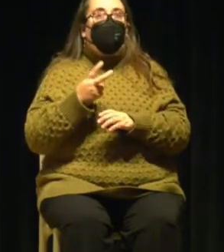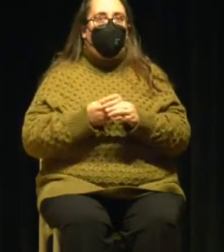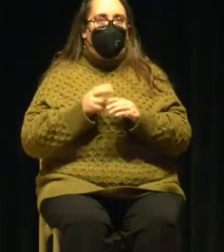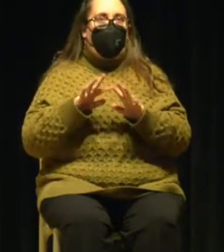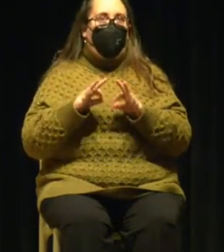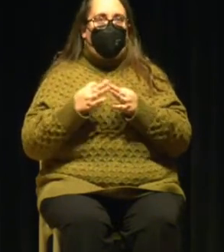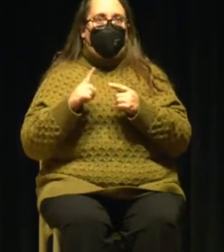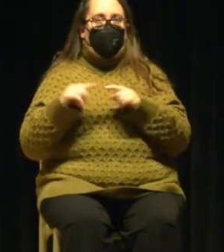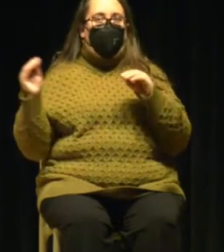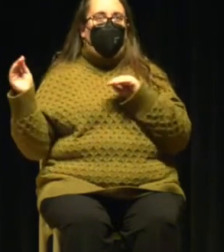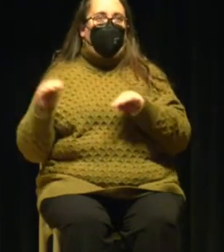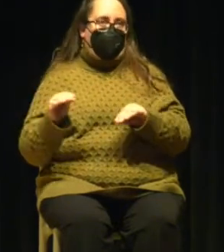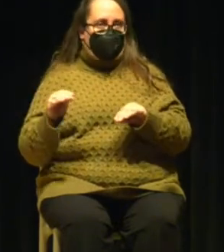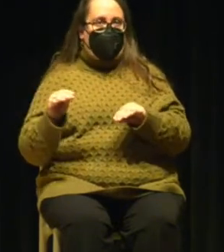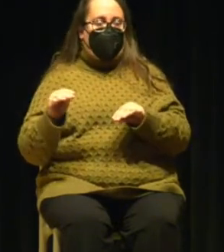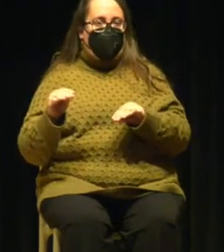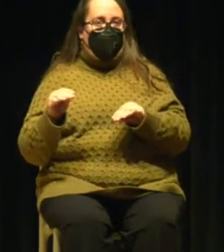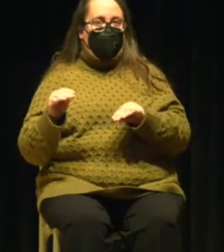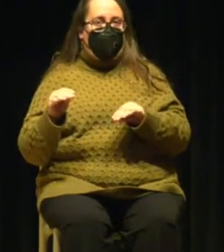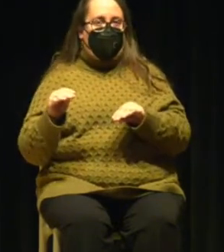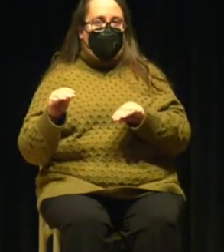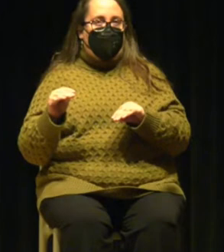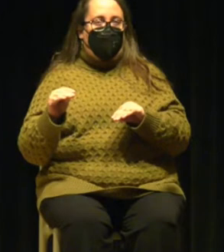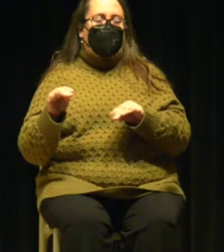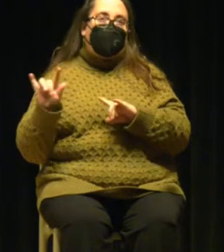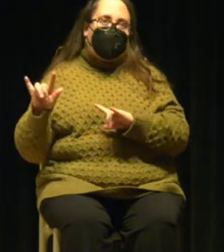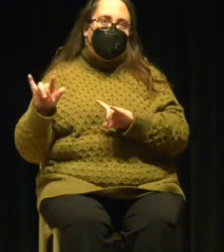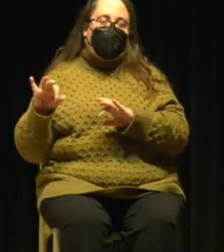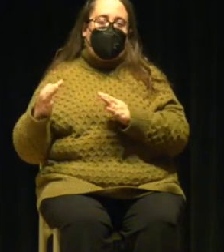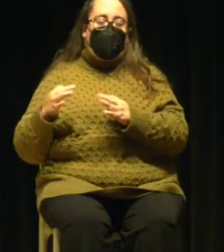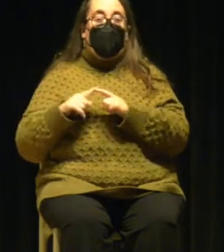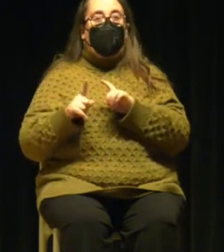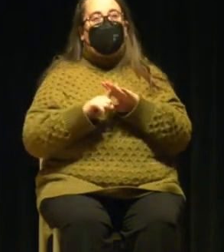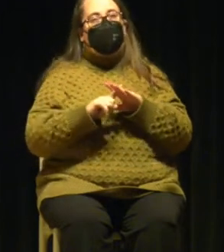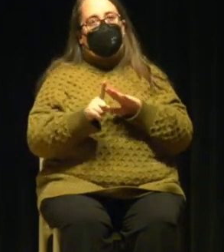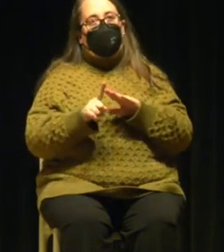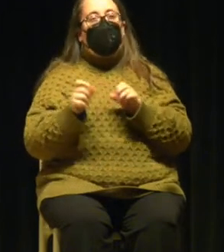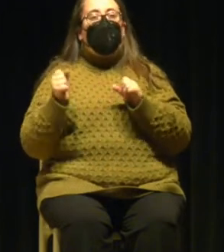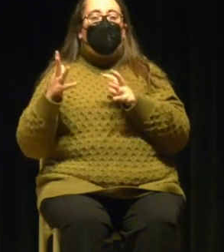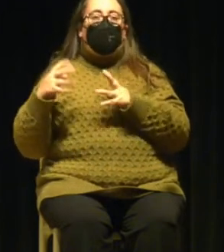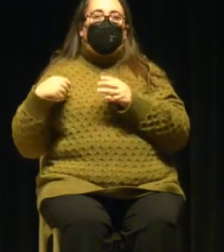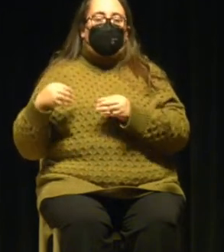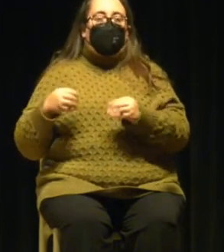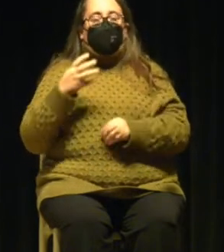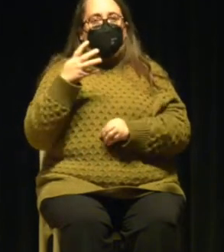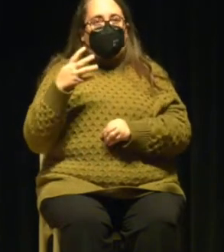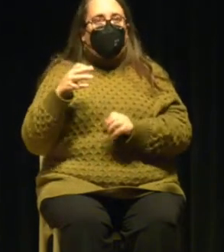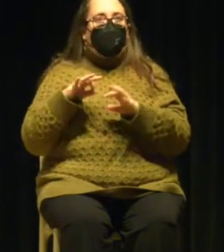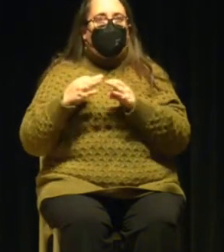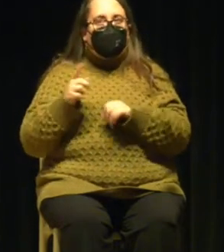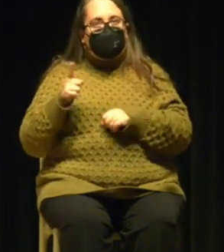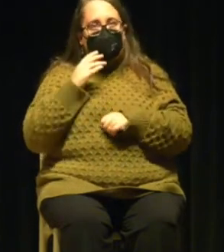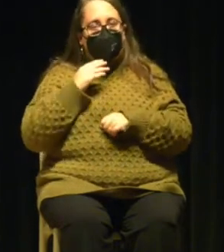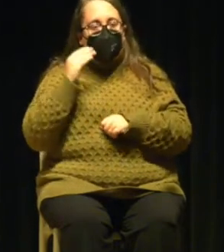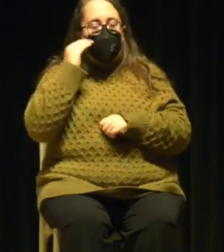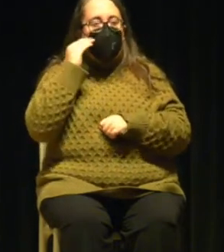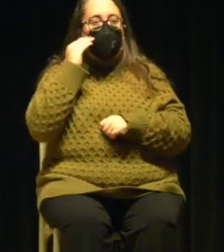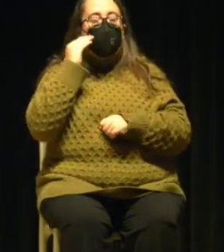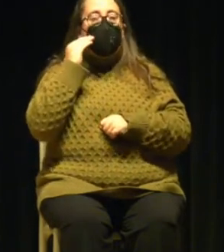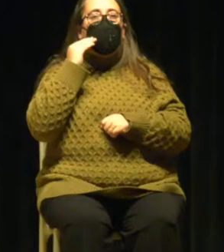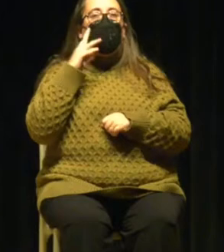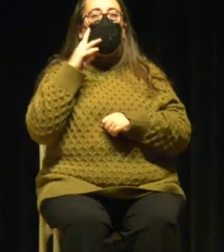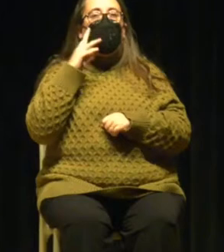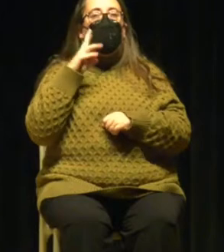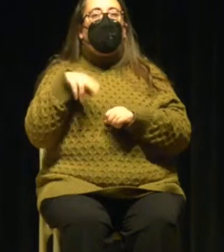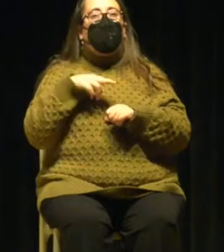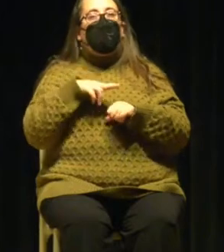family to come here. They had kind of, I mean, they love their families, but they kind of escaped these multi-generational immigrant families back home who would normally